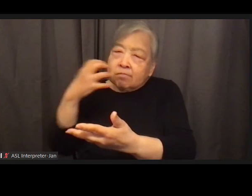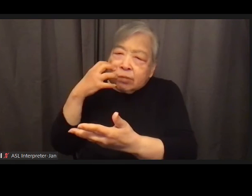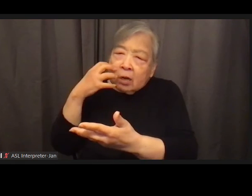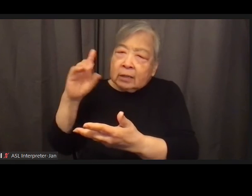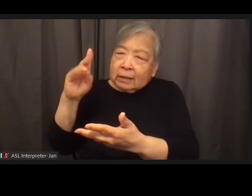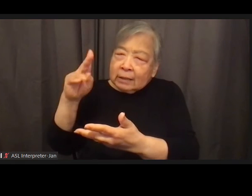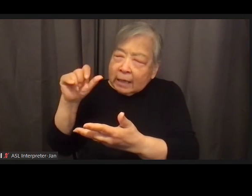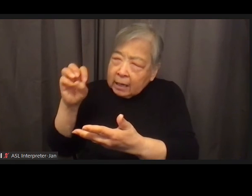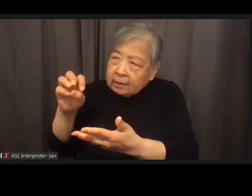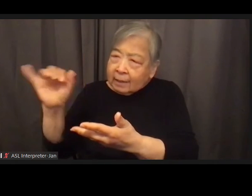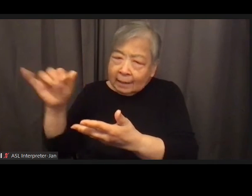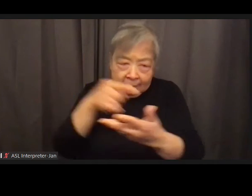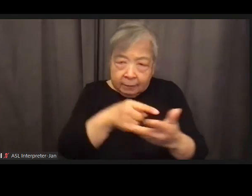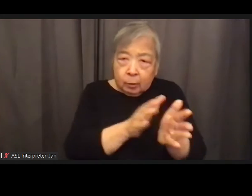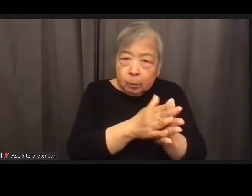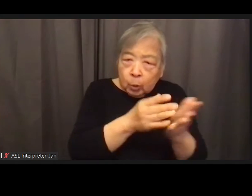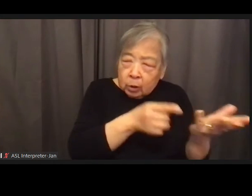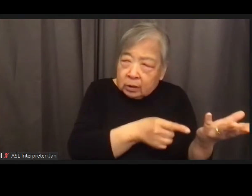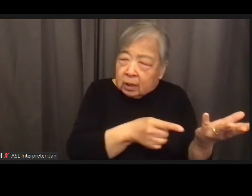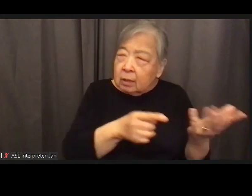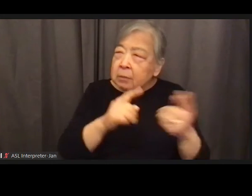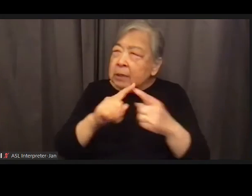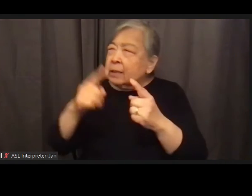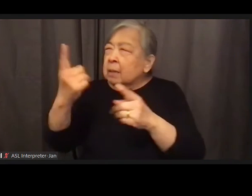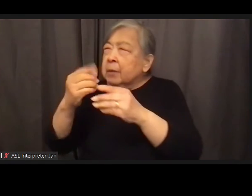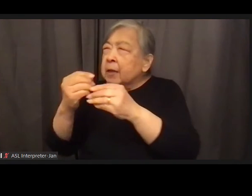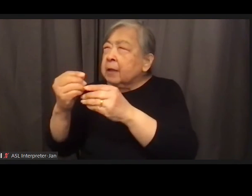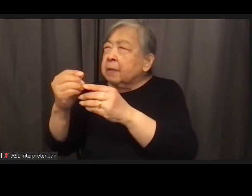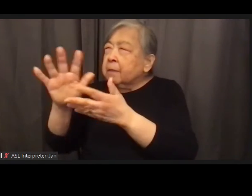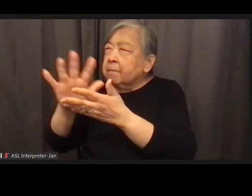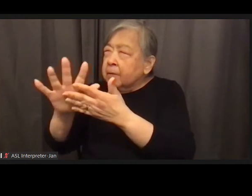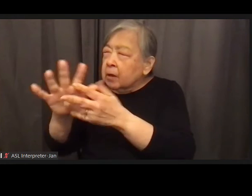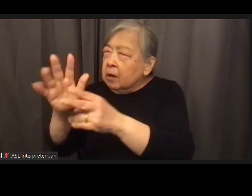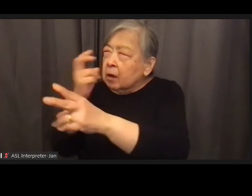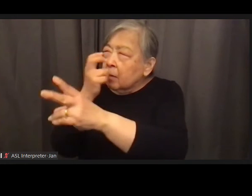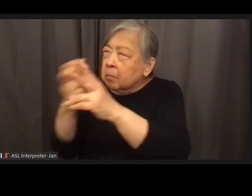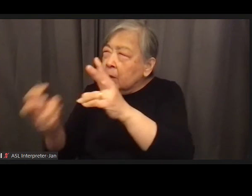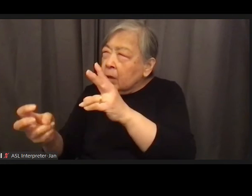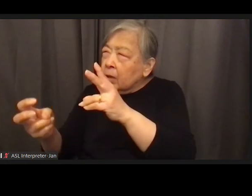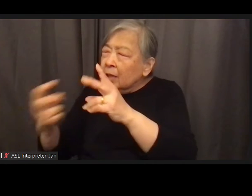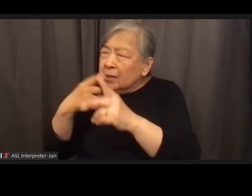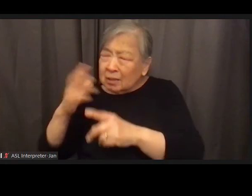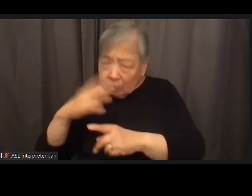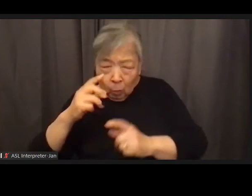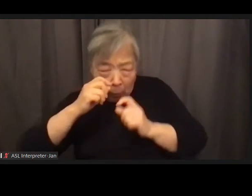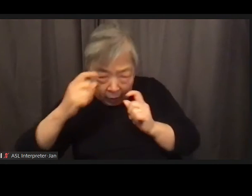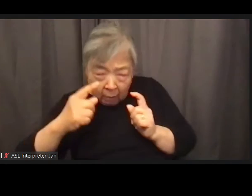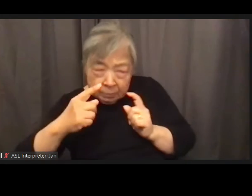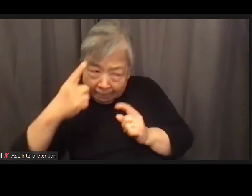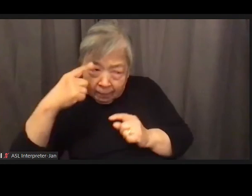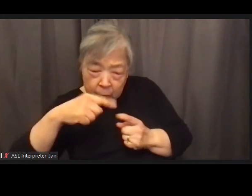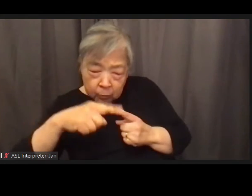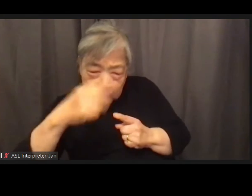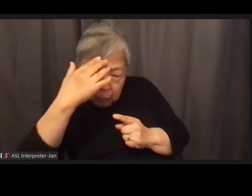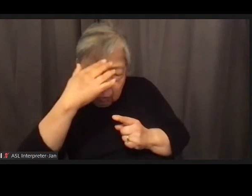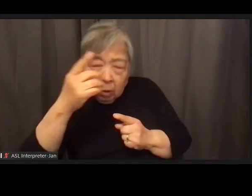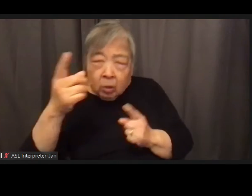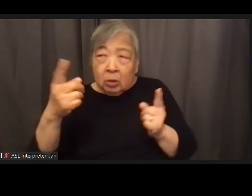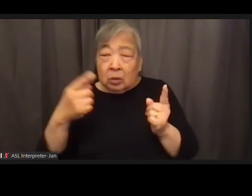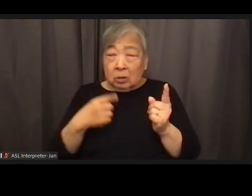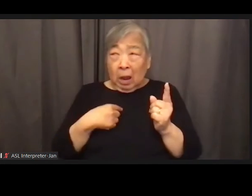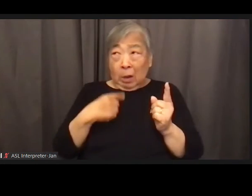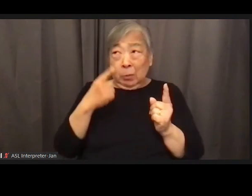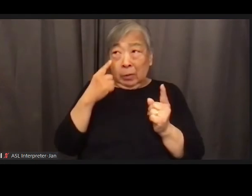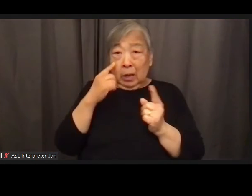say, wake up, this is something for you to know. So I would say that people would be more interested to watch a